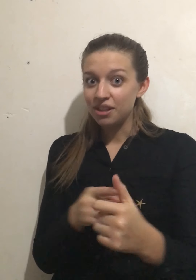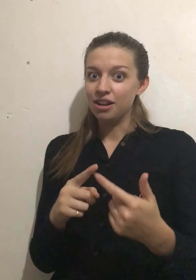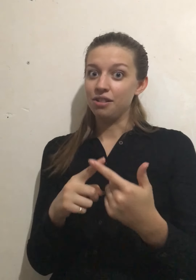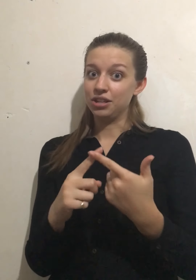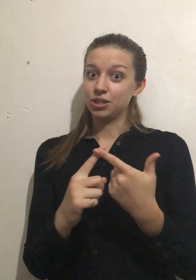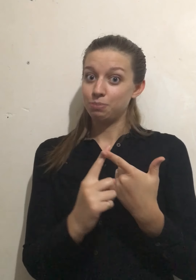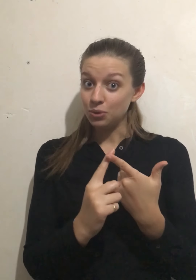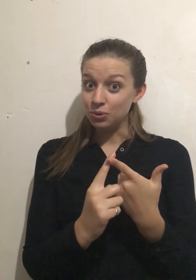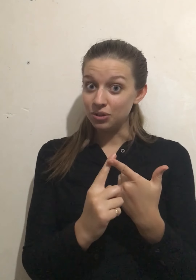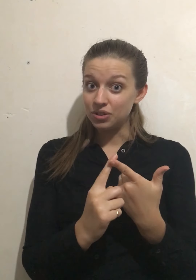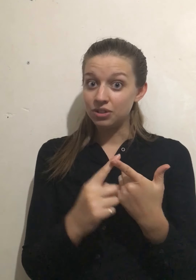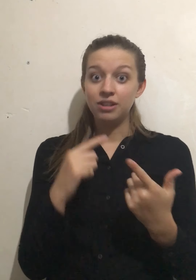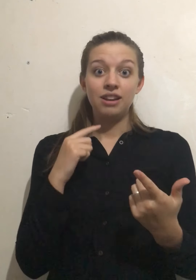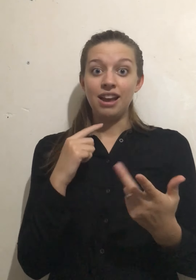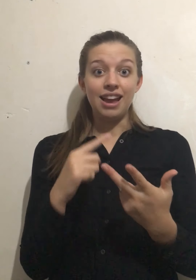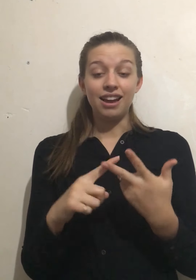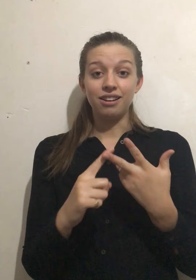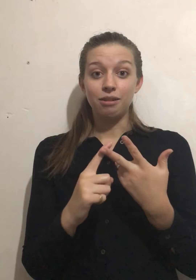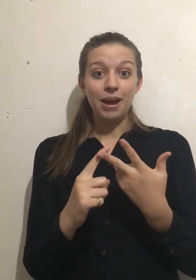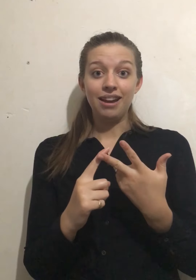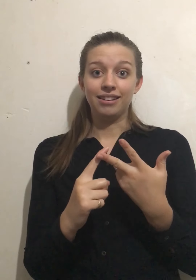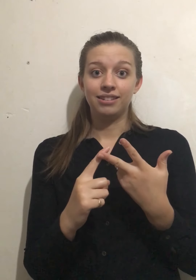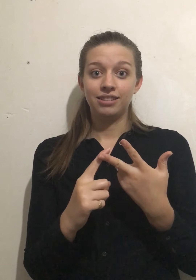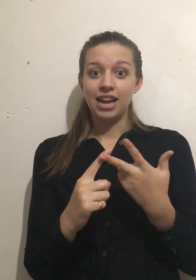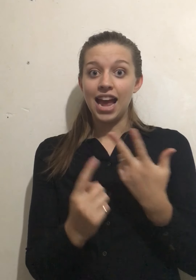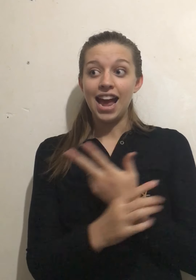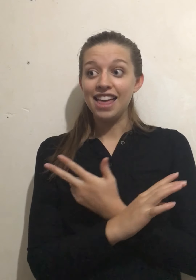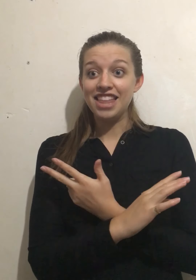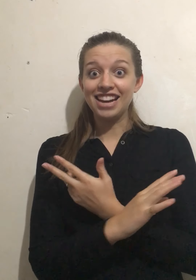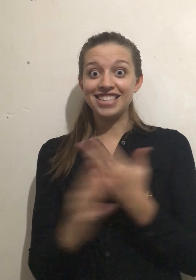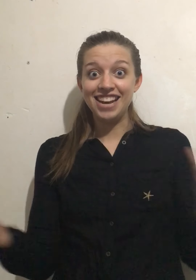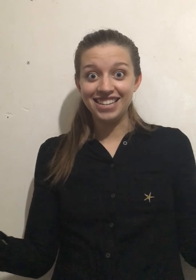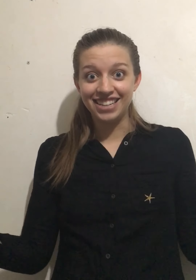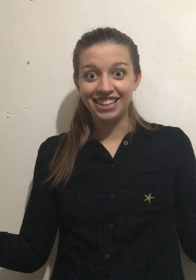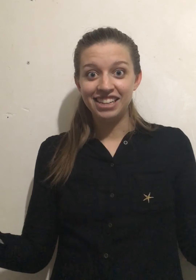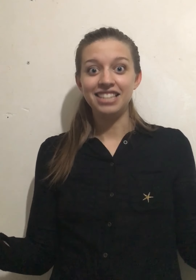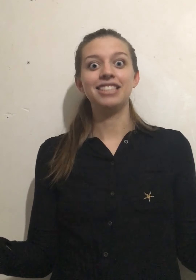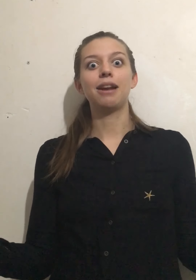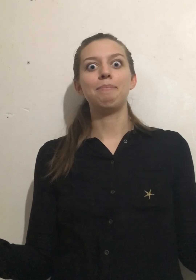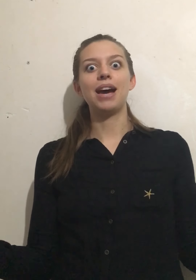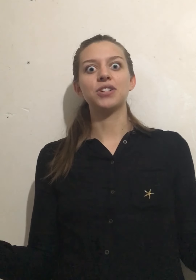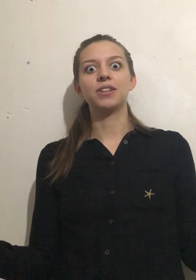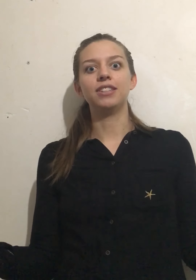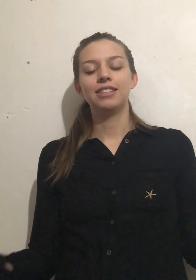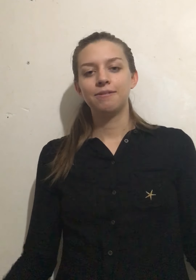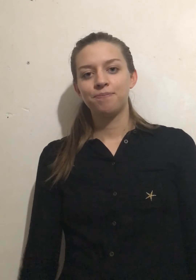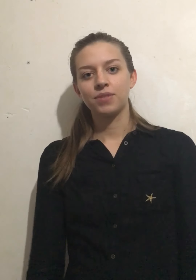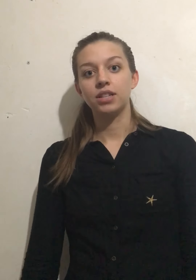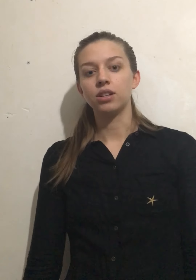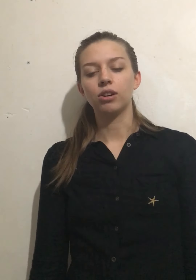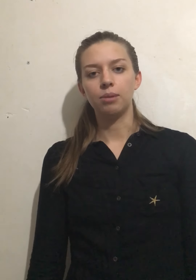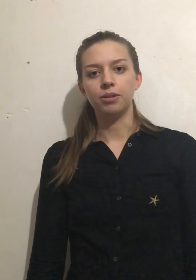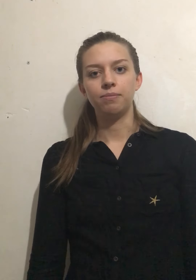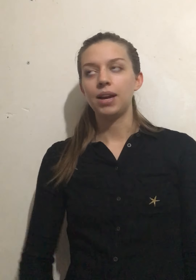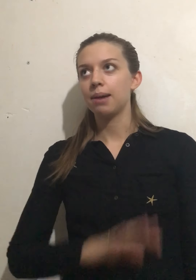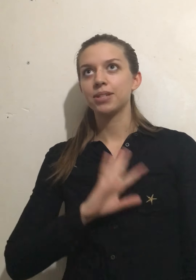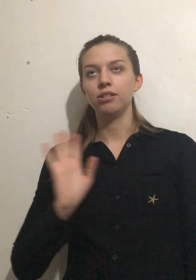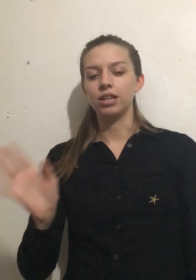the spoons, and the pan. And that's it! Isn't that magical? It's incredible. Absolutely